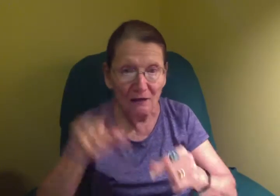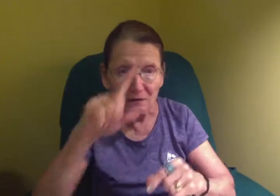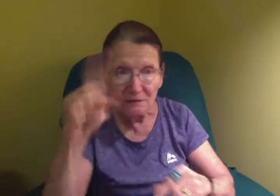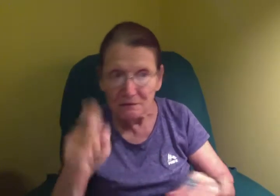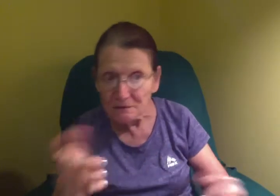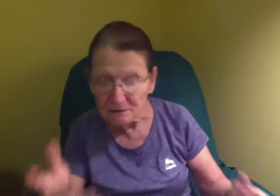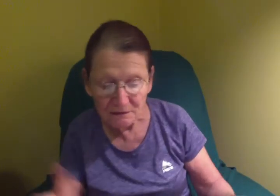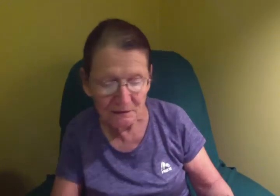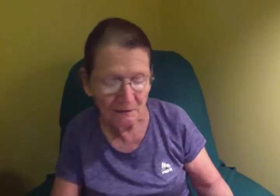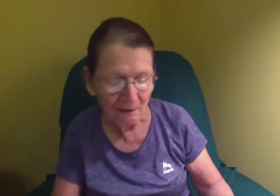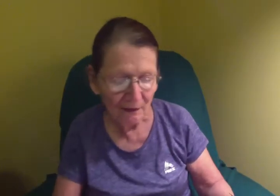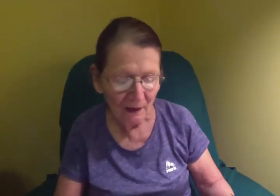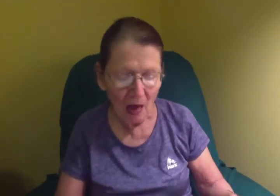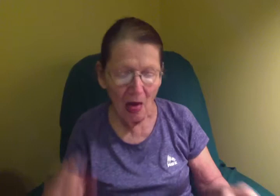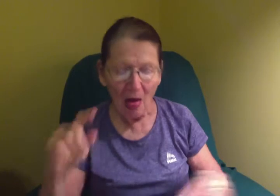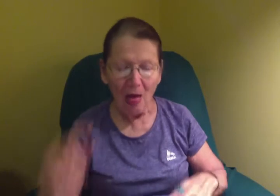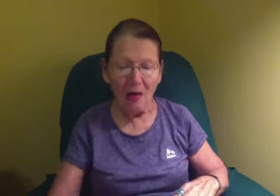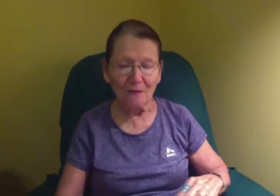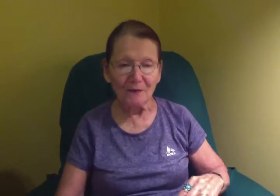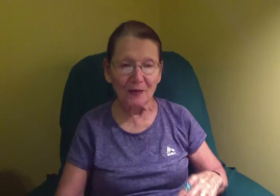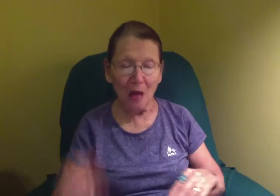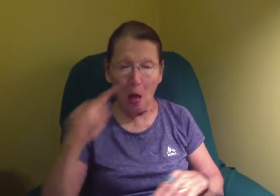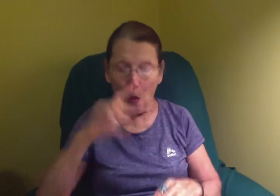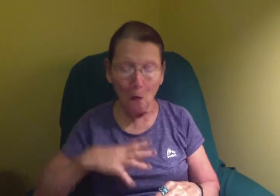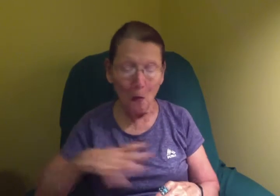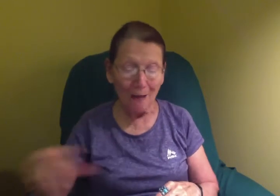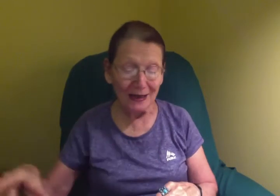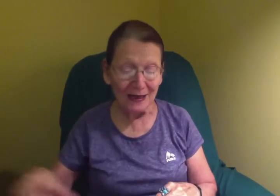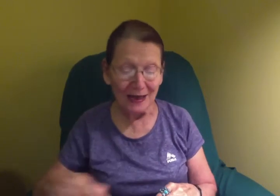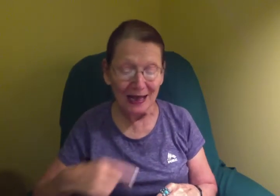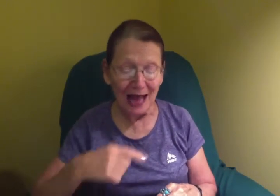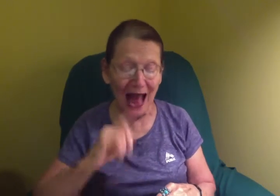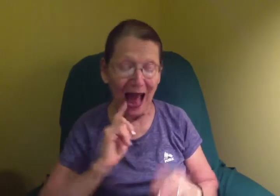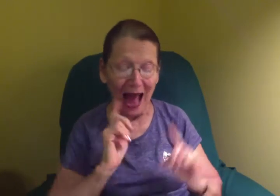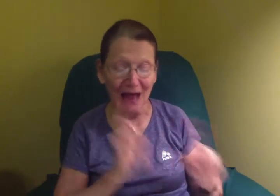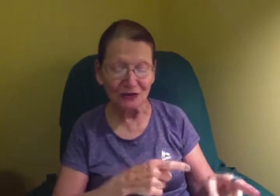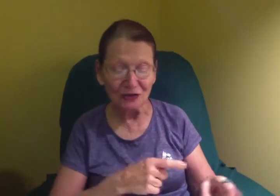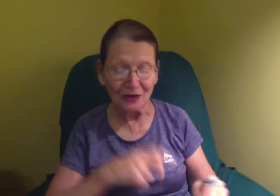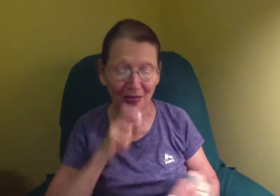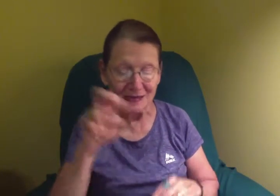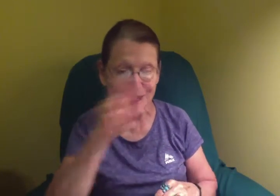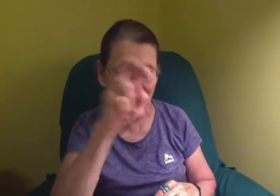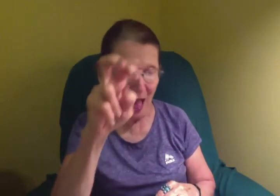to the moment I think they said